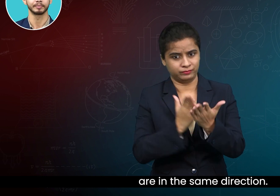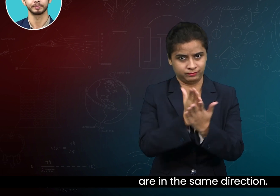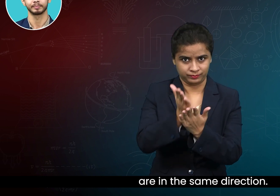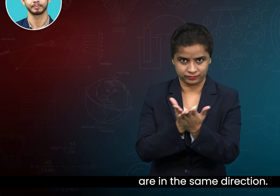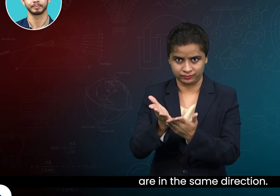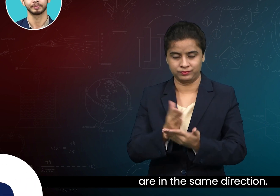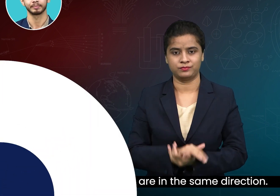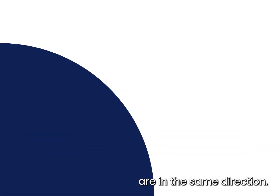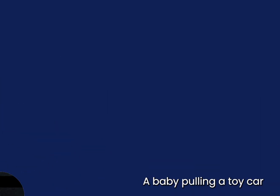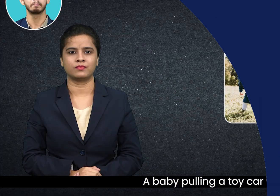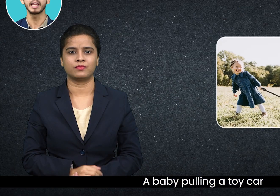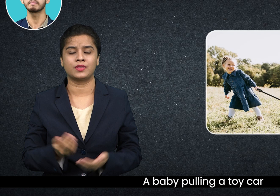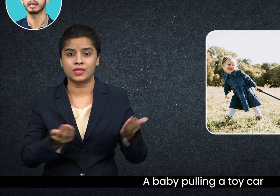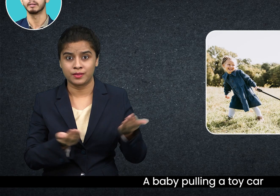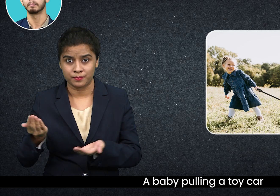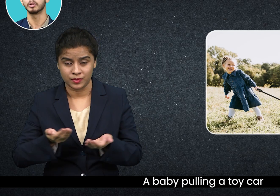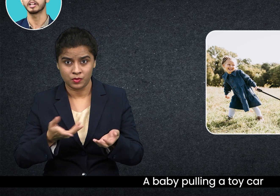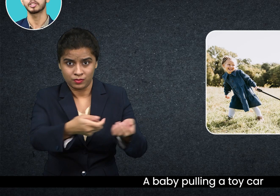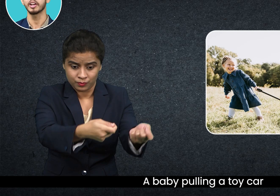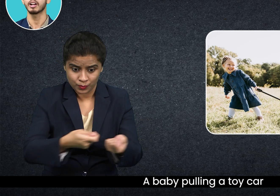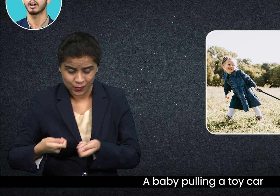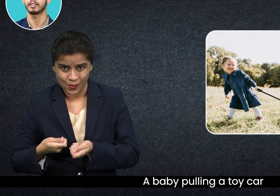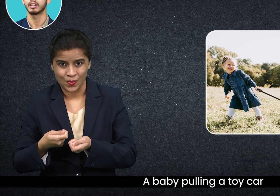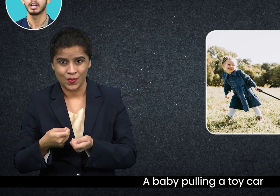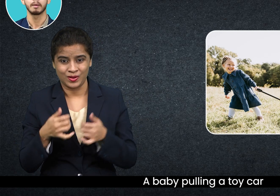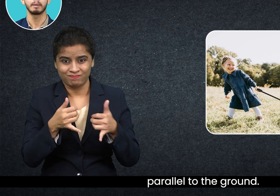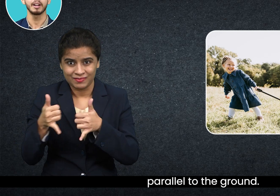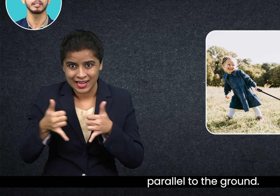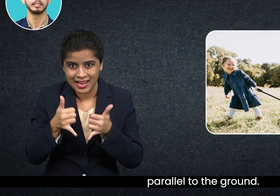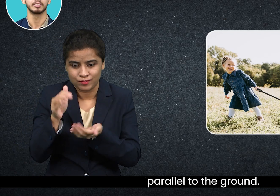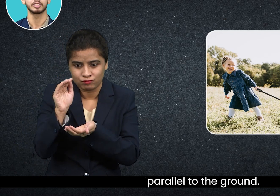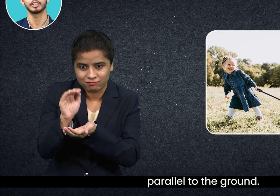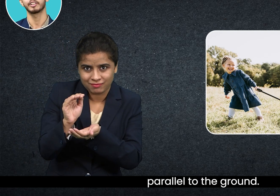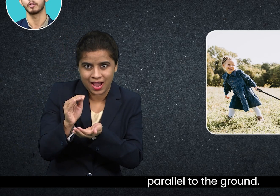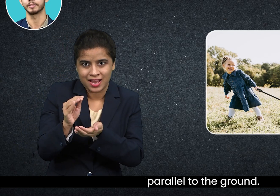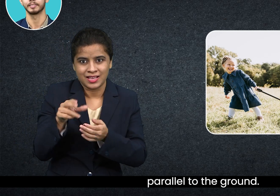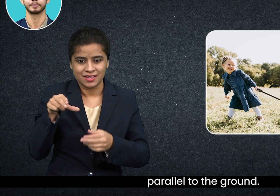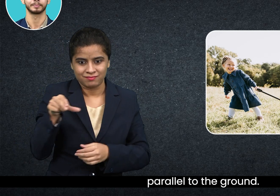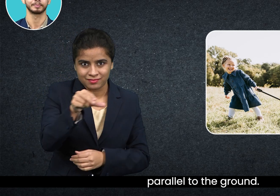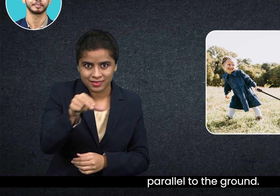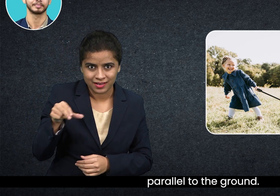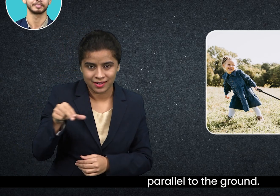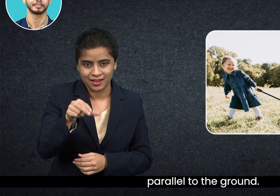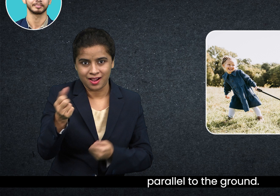direction. A baby pulling a toy car parallel to the ground.